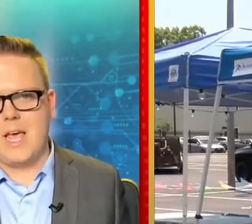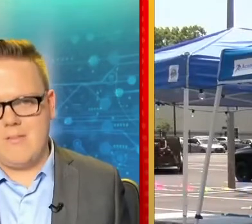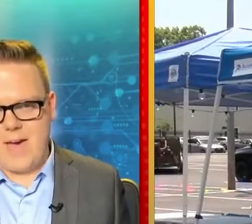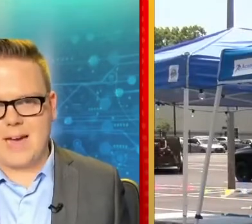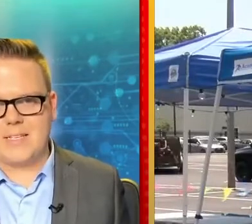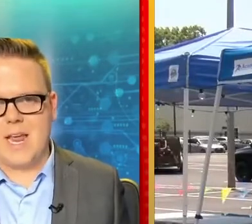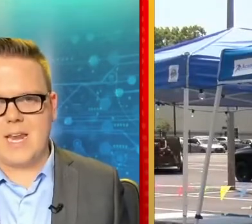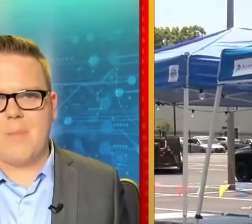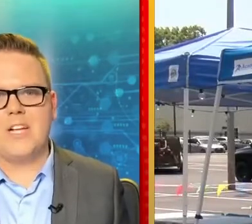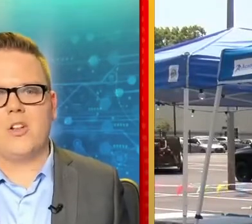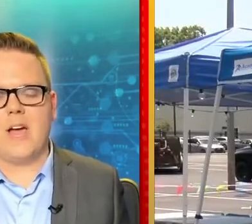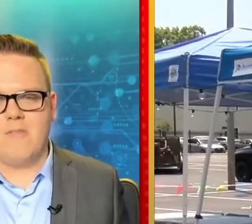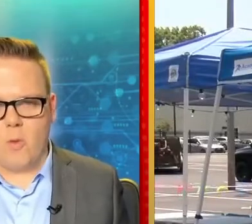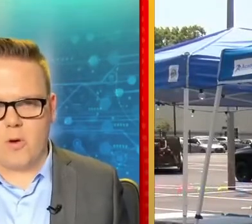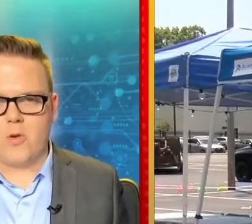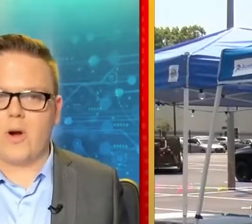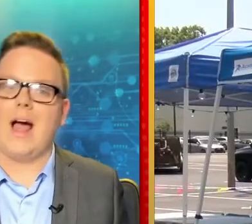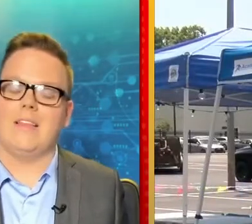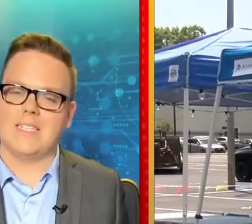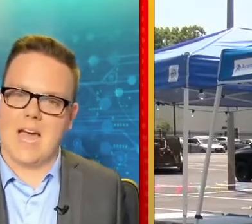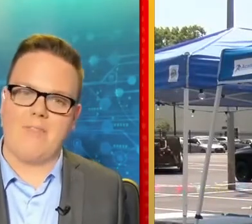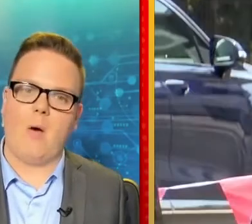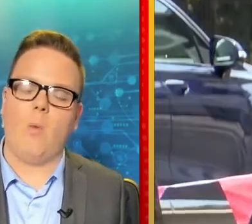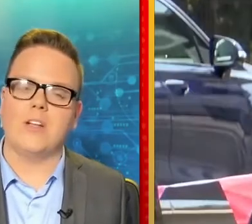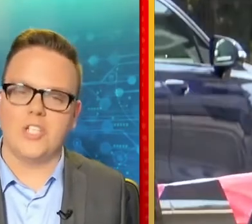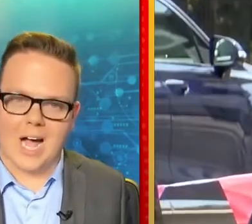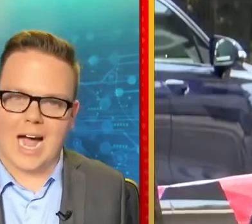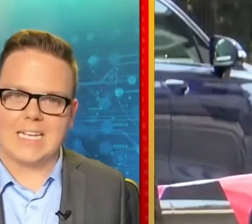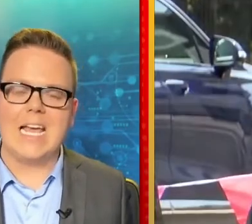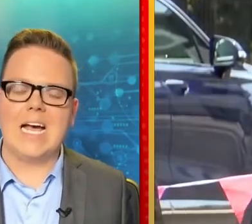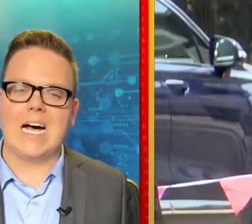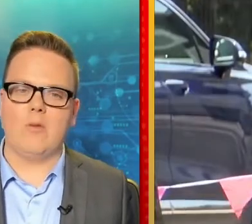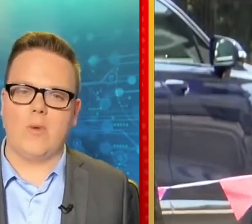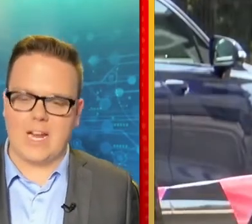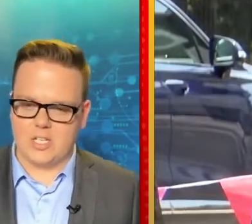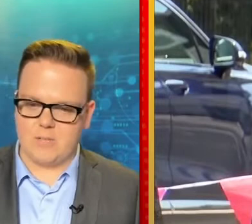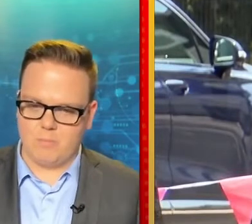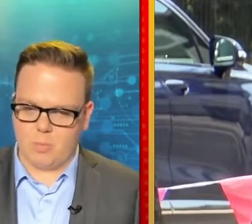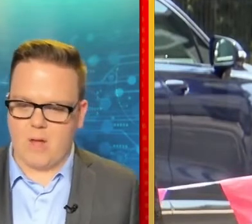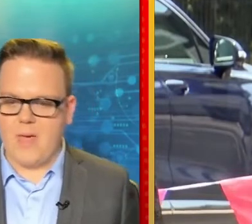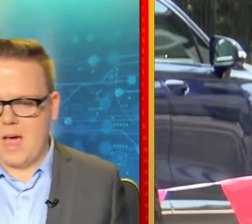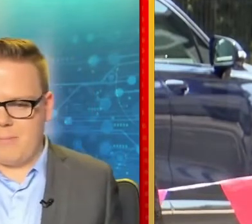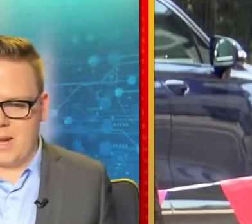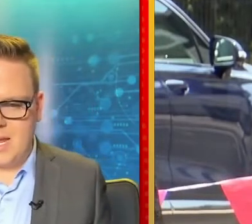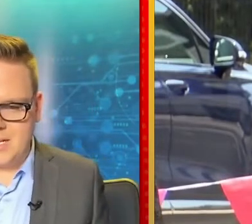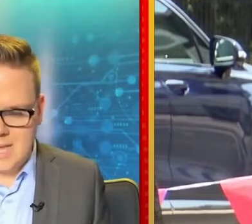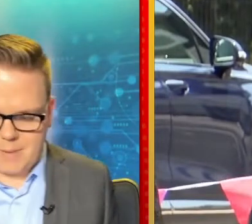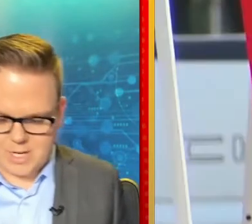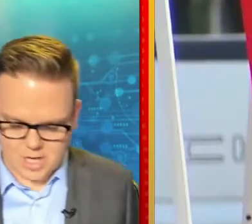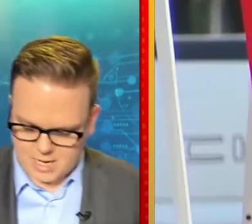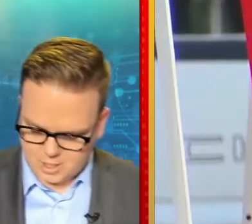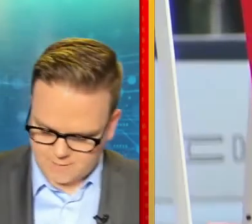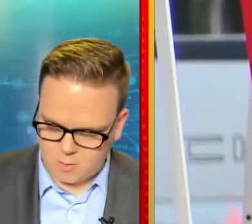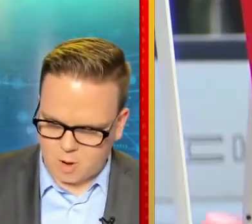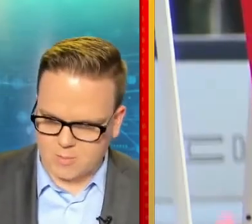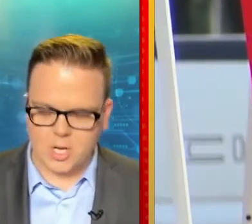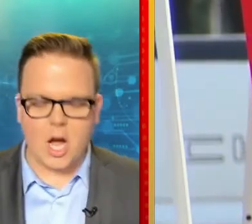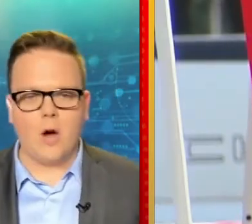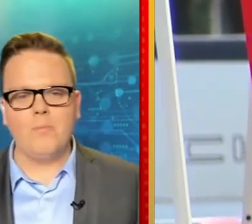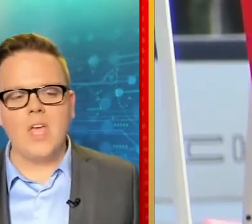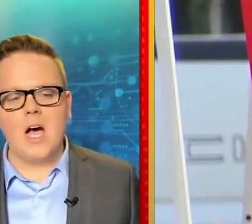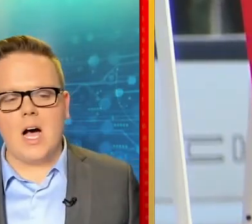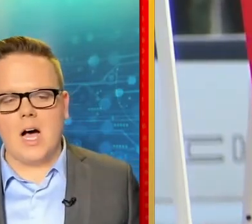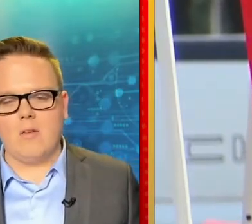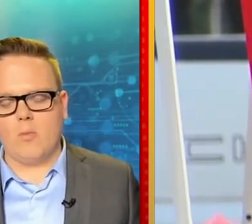Americans vaccinated by July 4th, or at least have that one shot. And we actually brought that up in a side-by-shot just a few moments